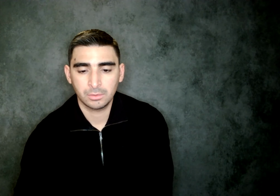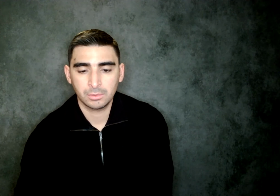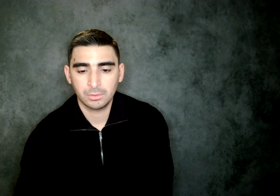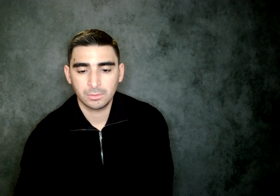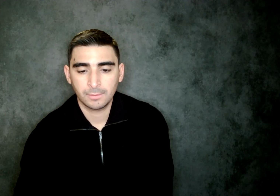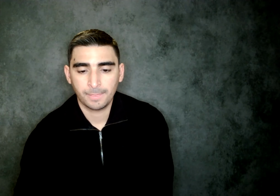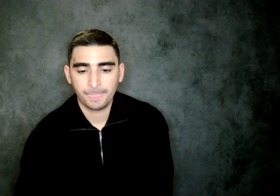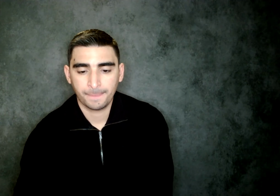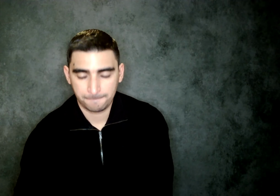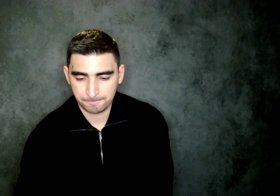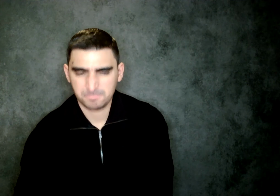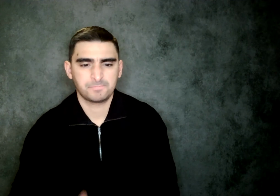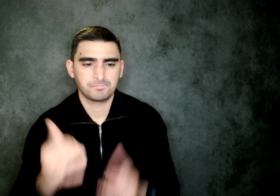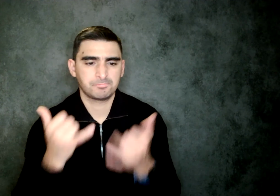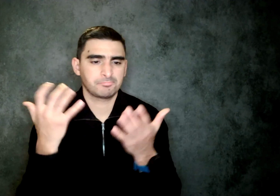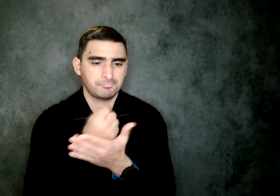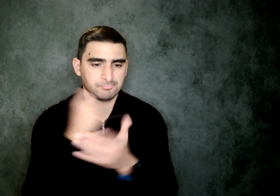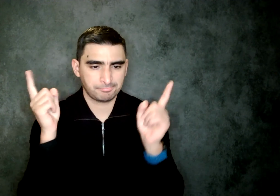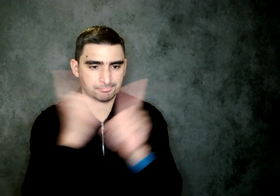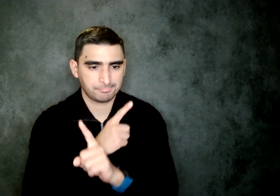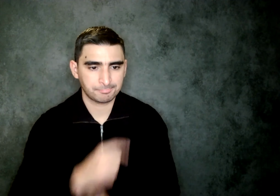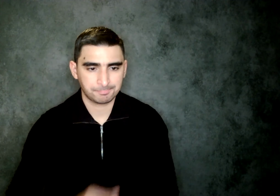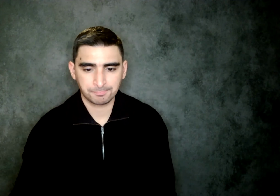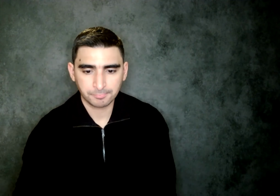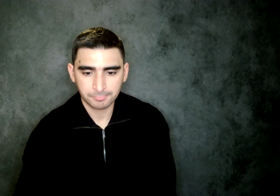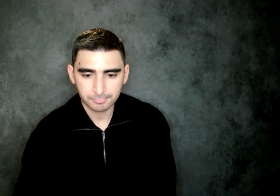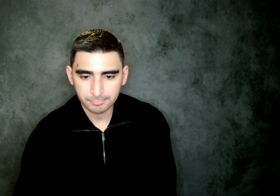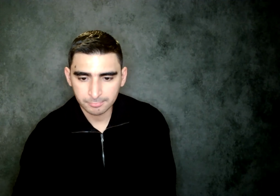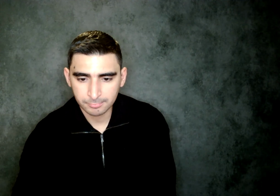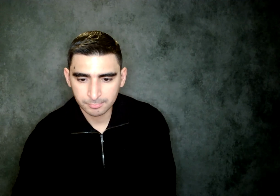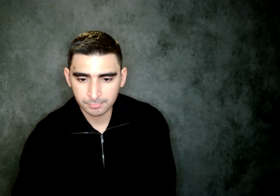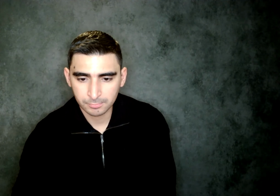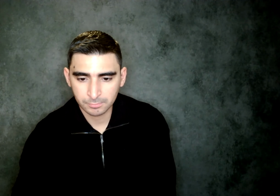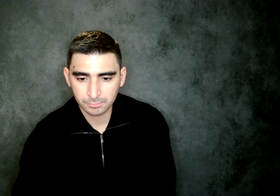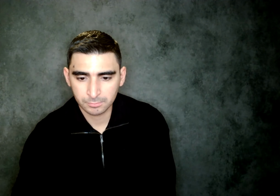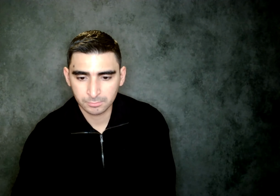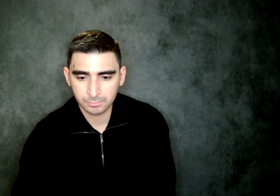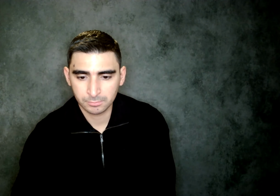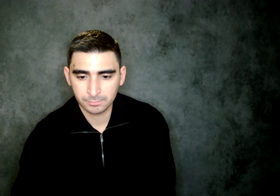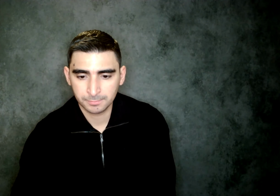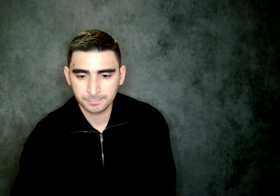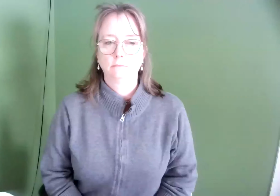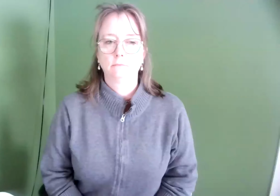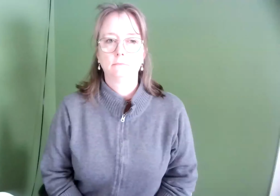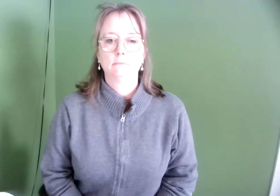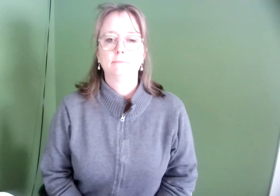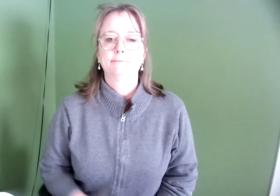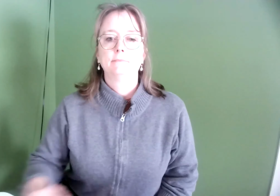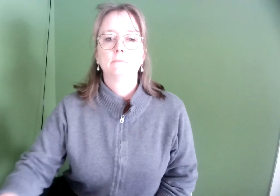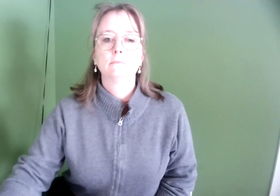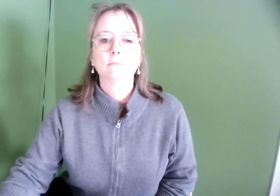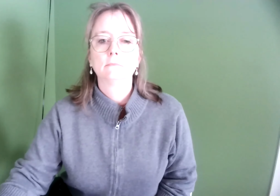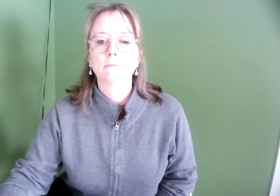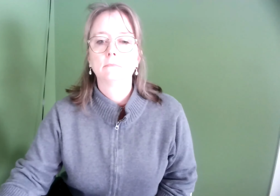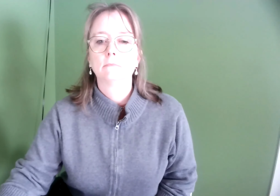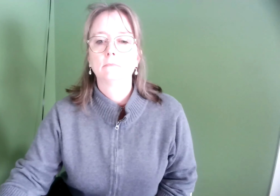en cuanto al campo laboral y sobre todo en el cuanto de consecución de pues